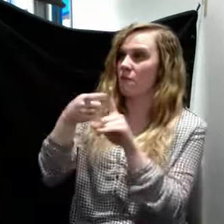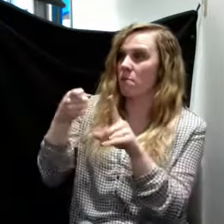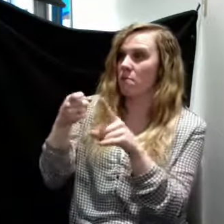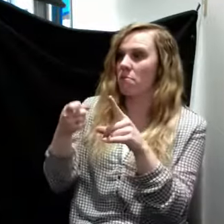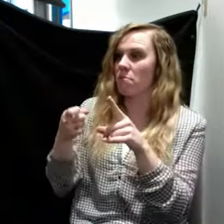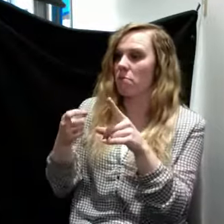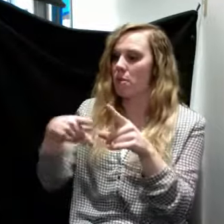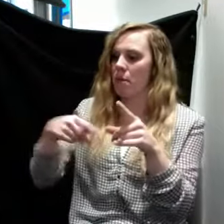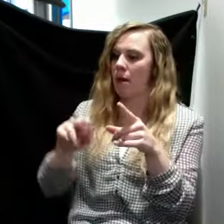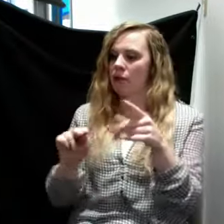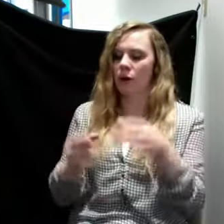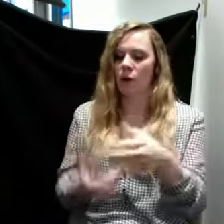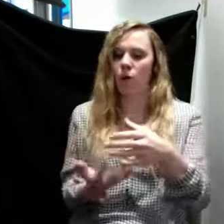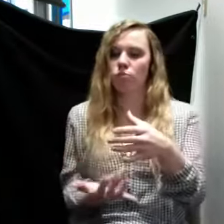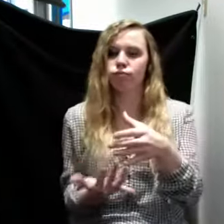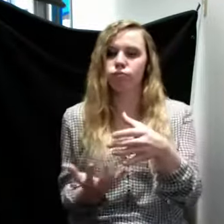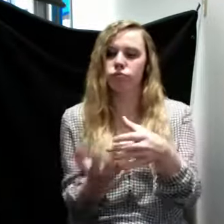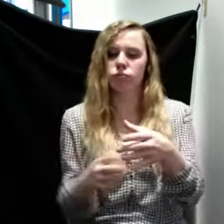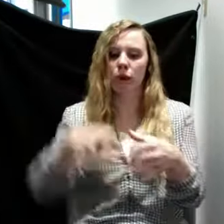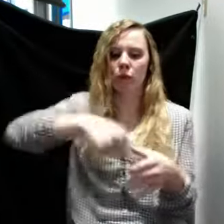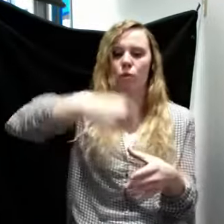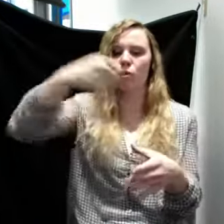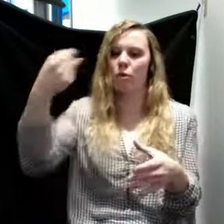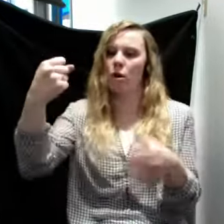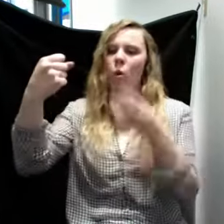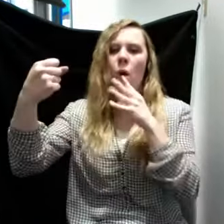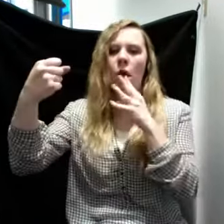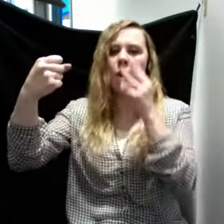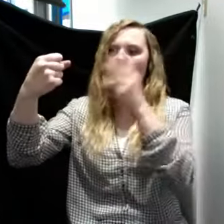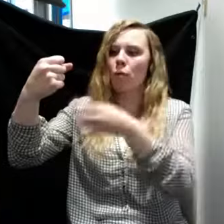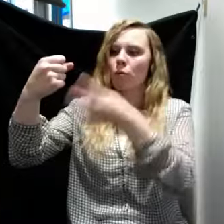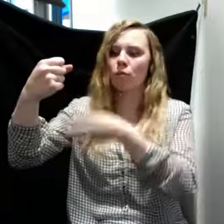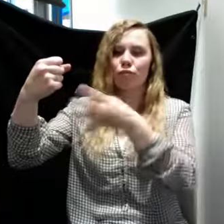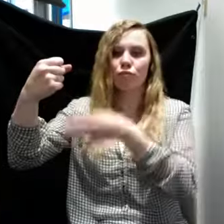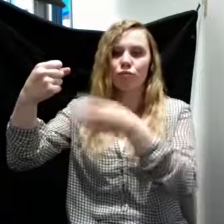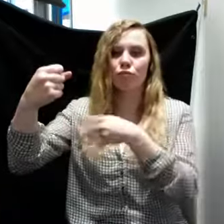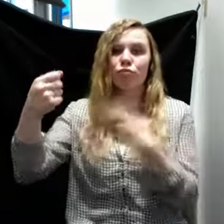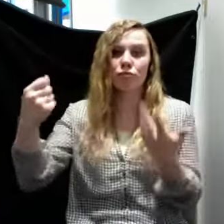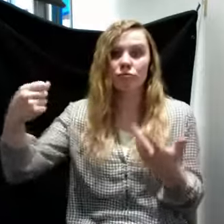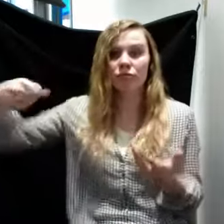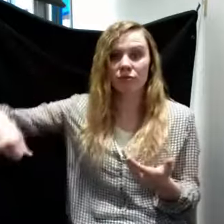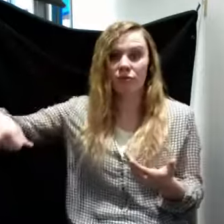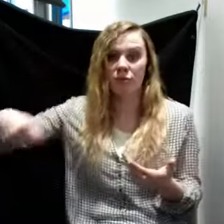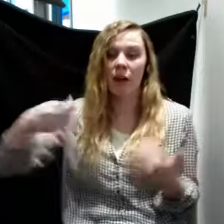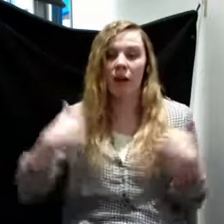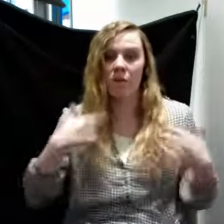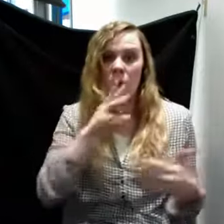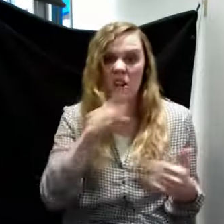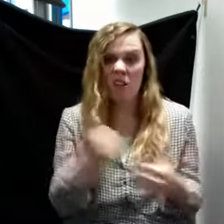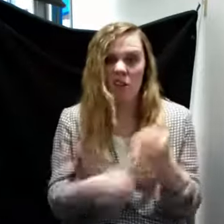You're boiling something, cooking something, you take the lid and lift it up, and there's water collected. Take the lid, sit on the stove, and you have water that runs everywhere. Another